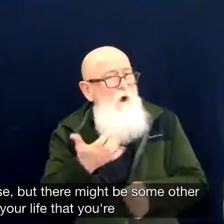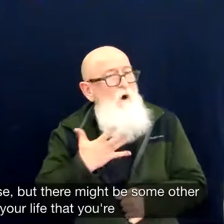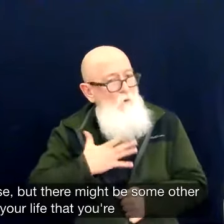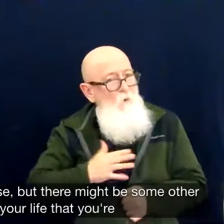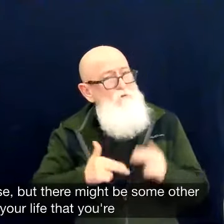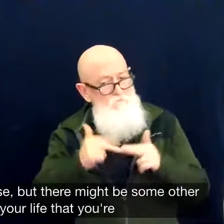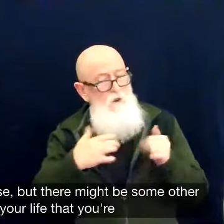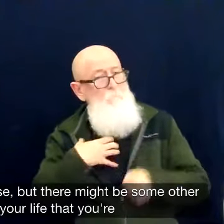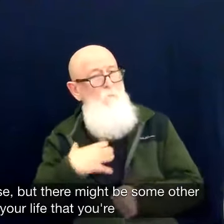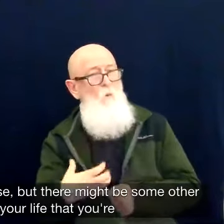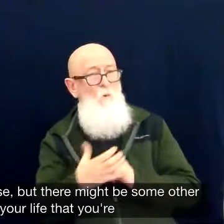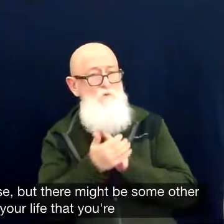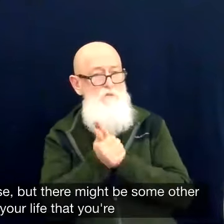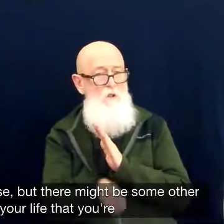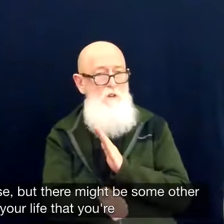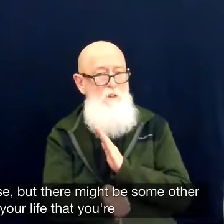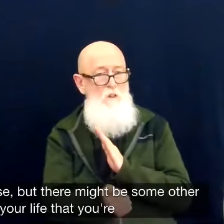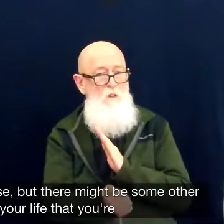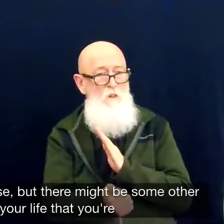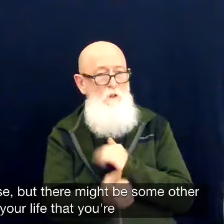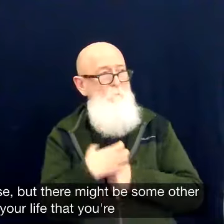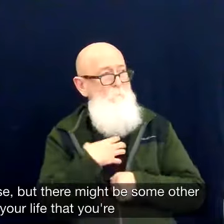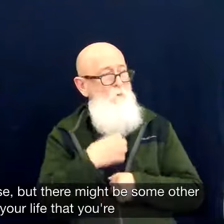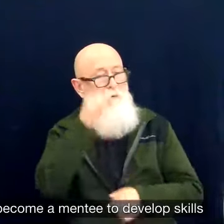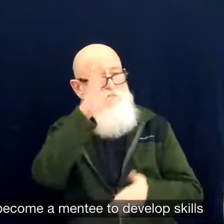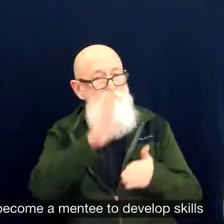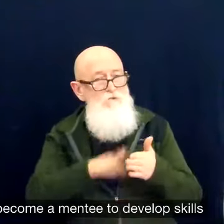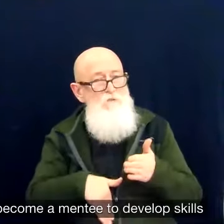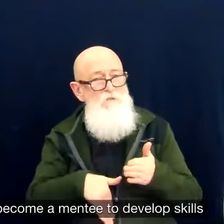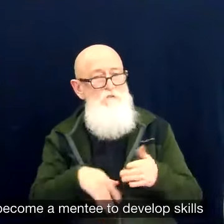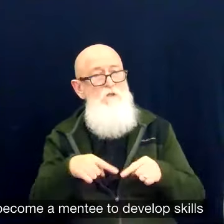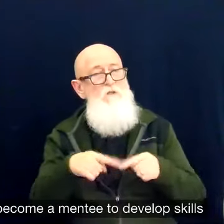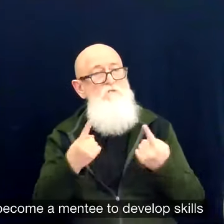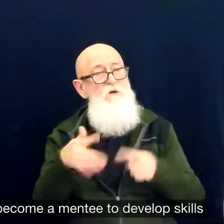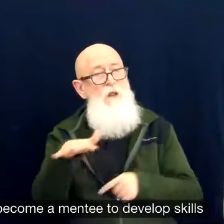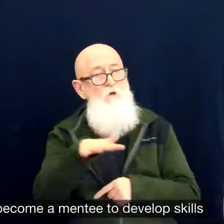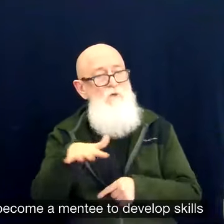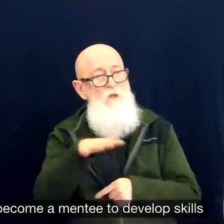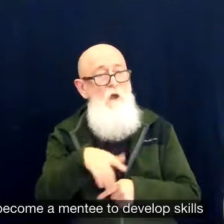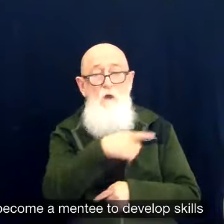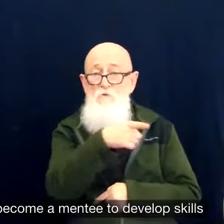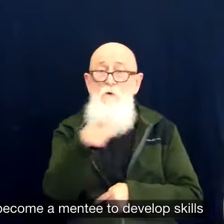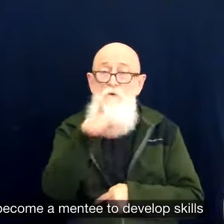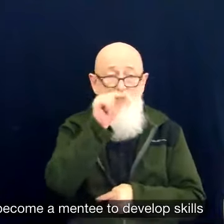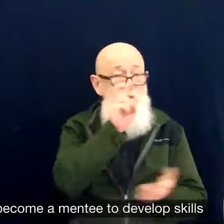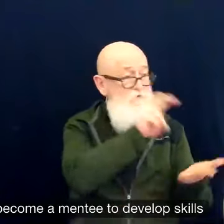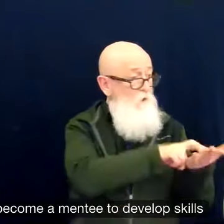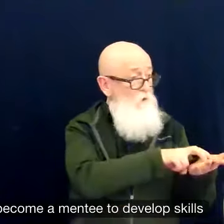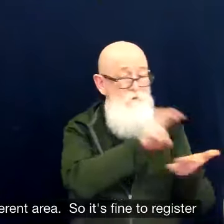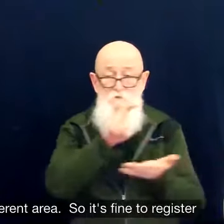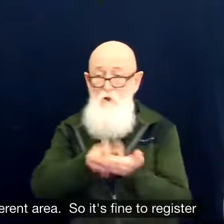to develop skills and experience in a different area. So it's fine to register as both